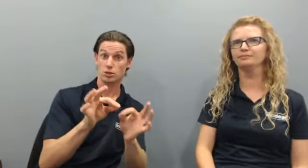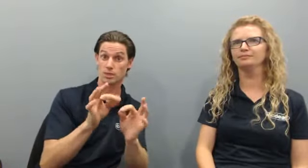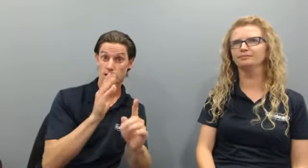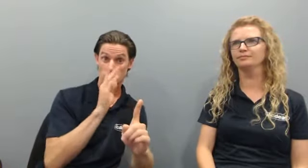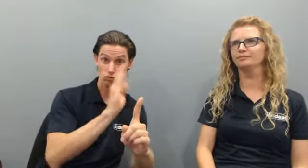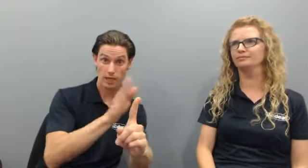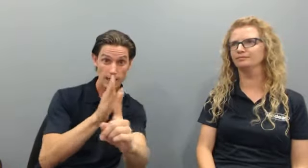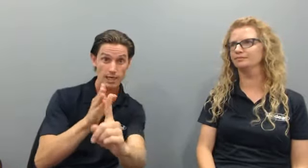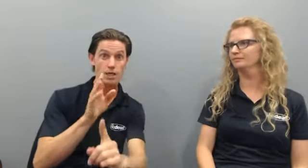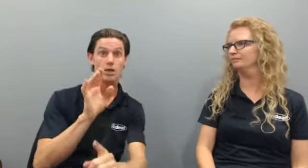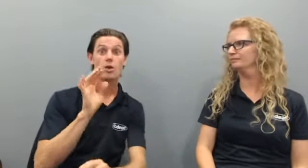to book interpreters.